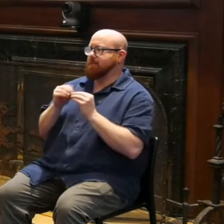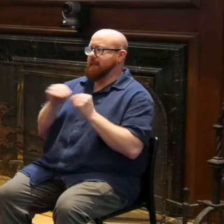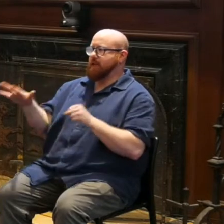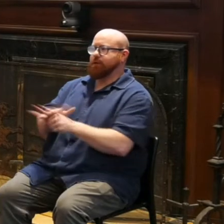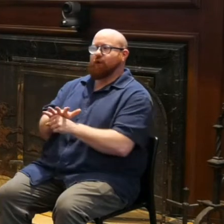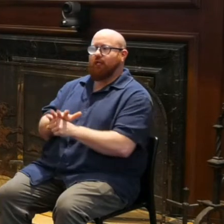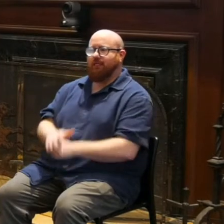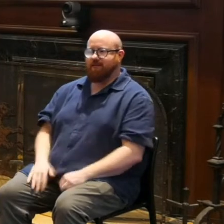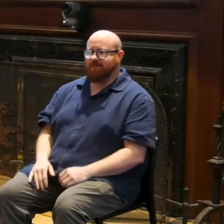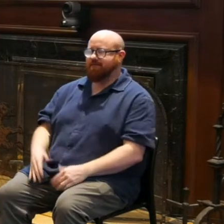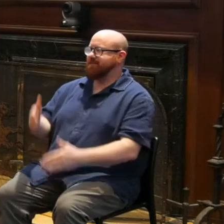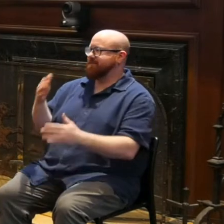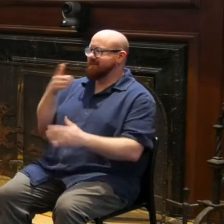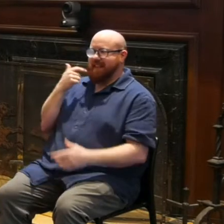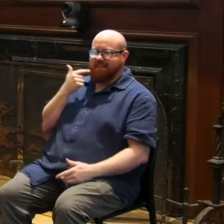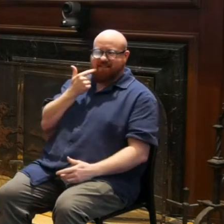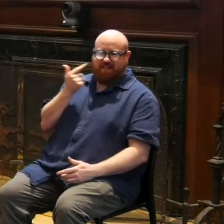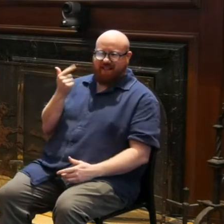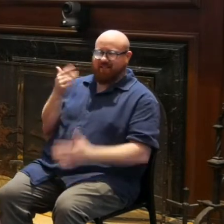Thank you.